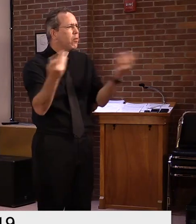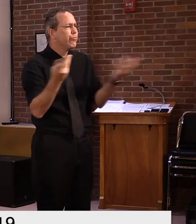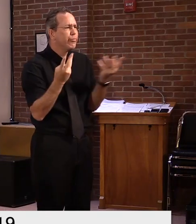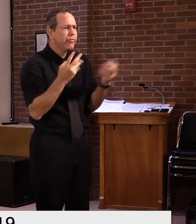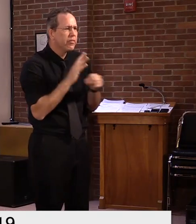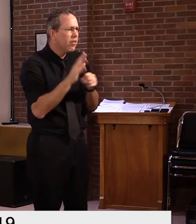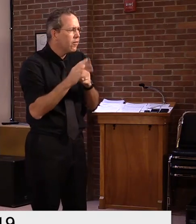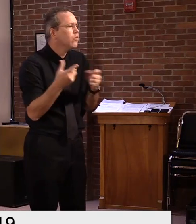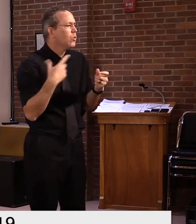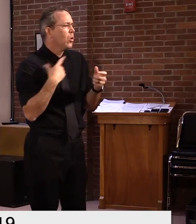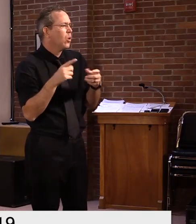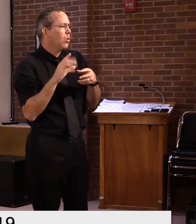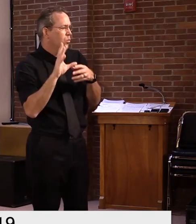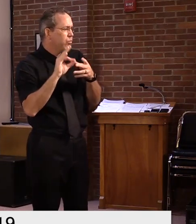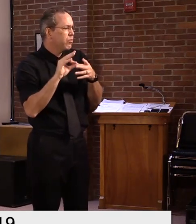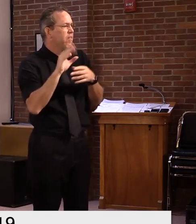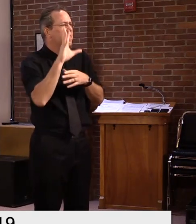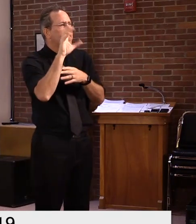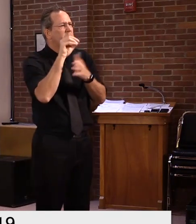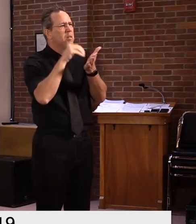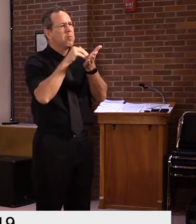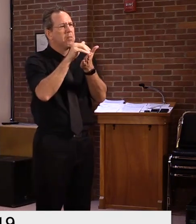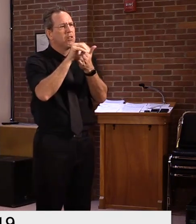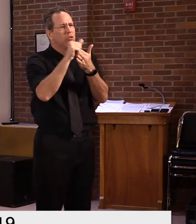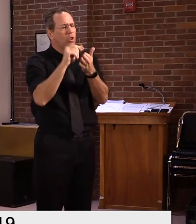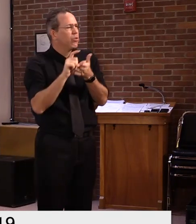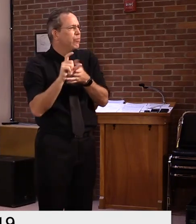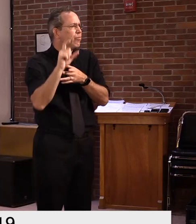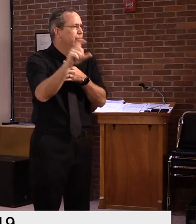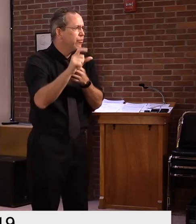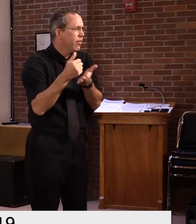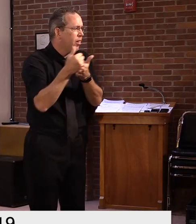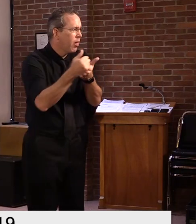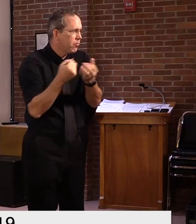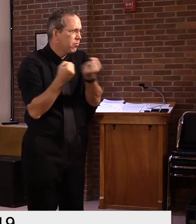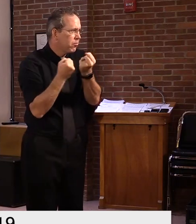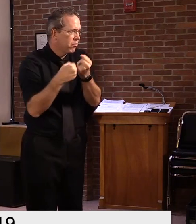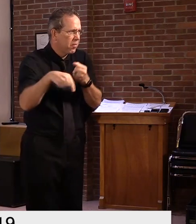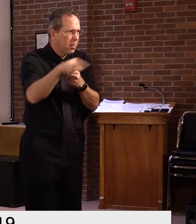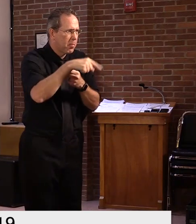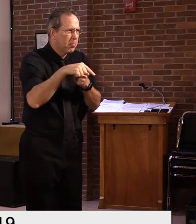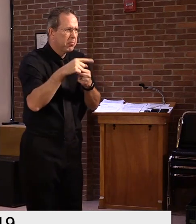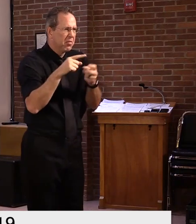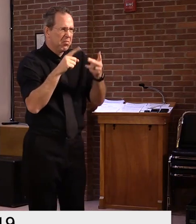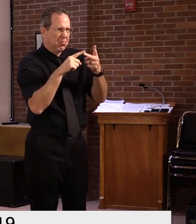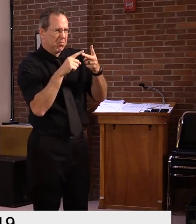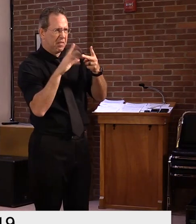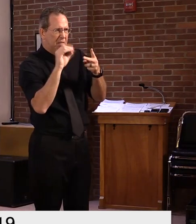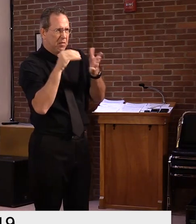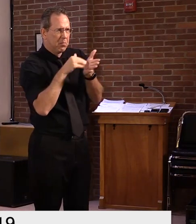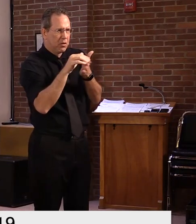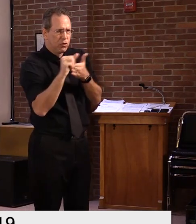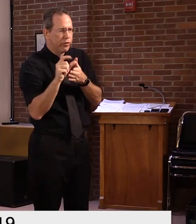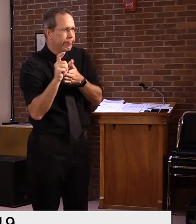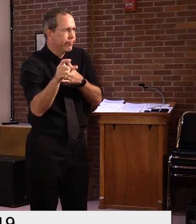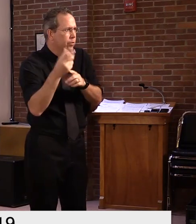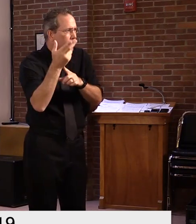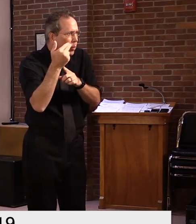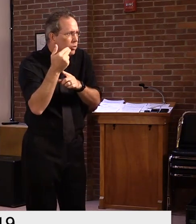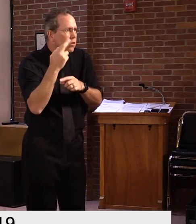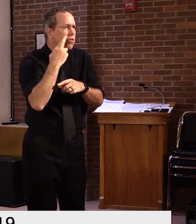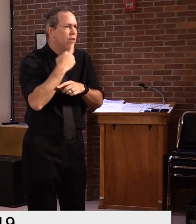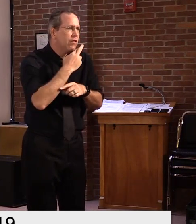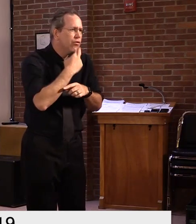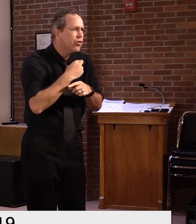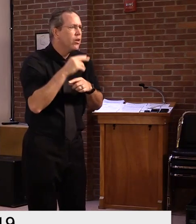bring economic relief and fund recovery solutions as fall and winter approach and capacity and travel restrictions